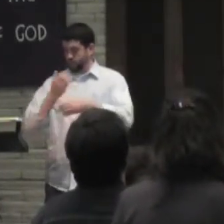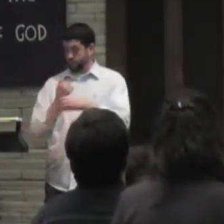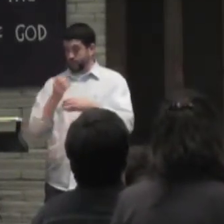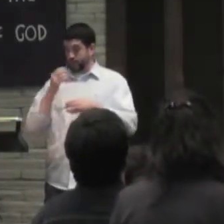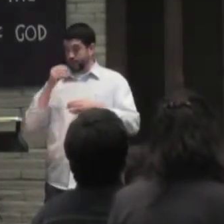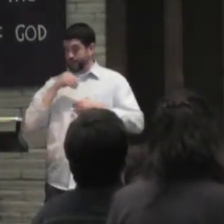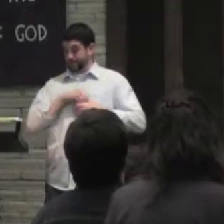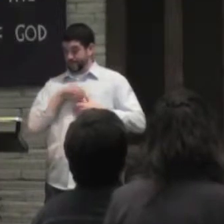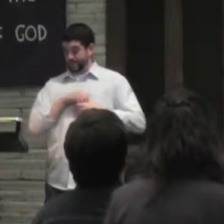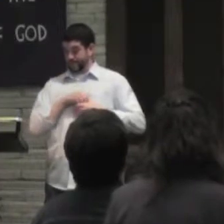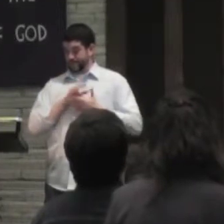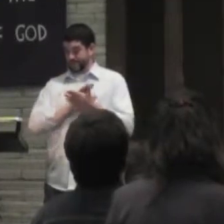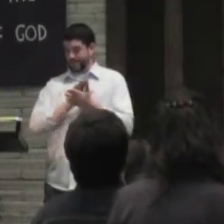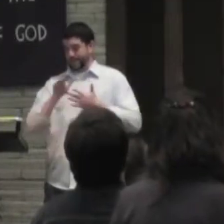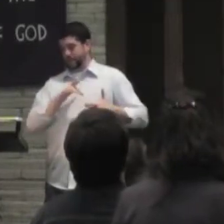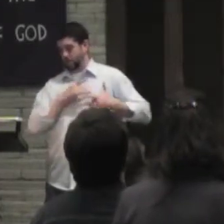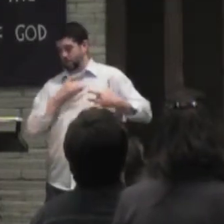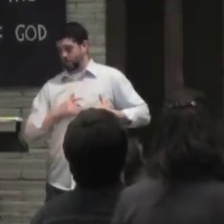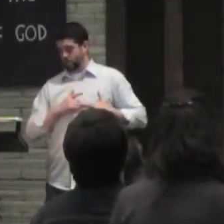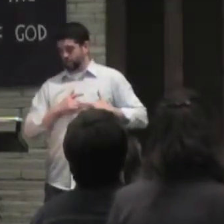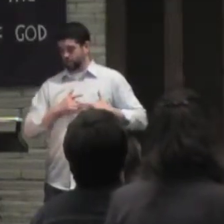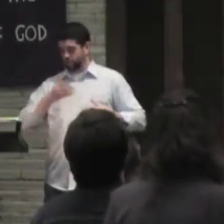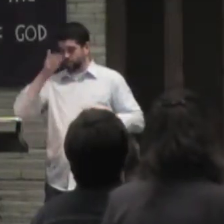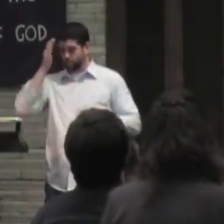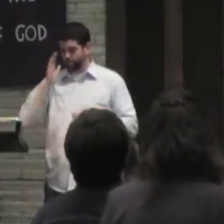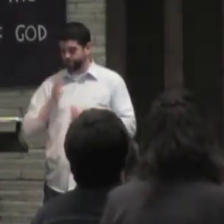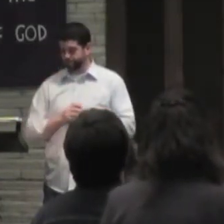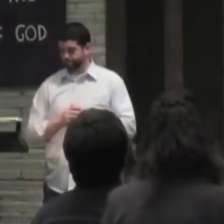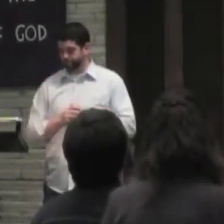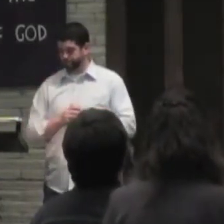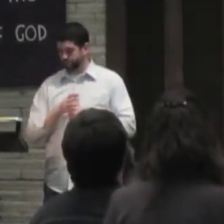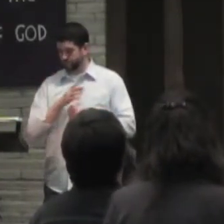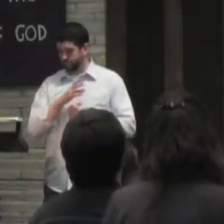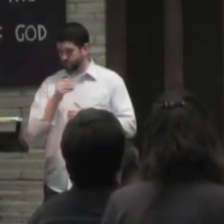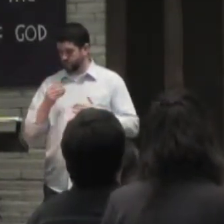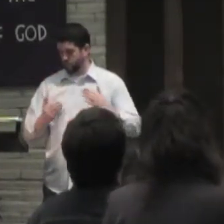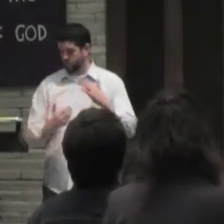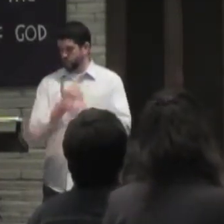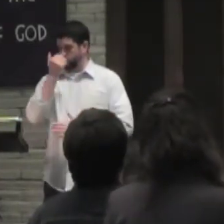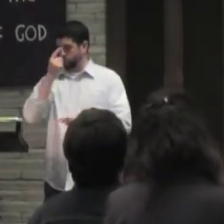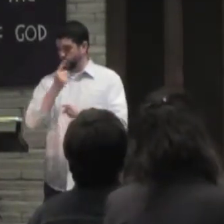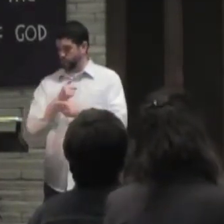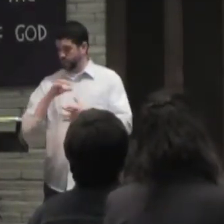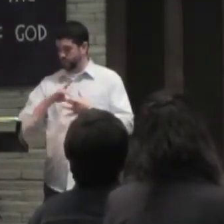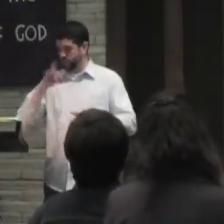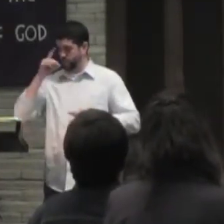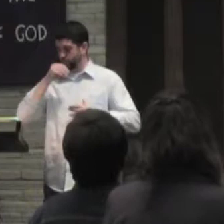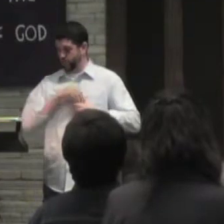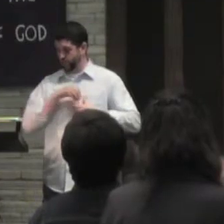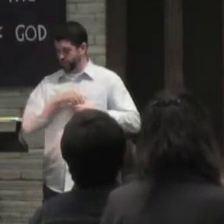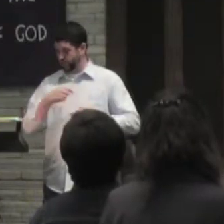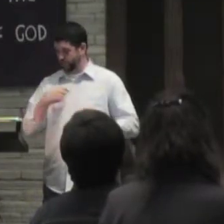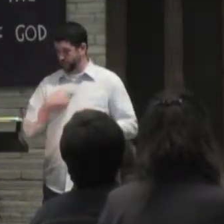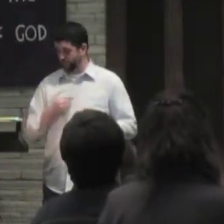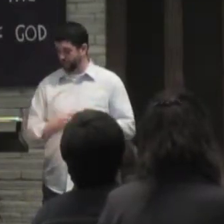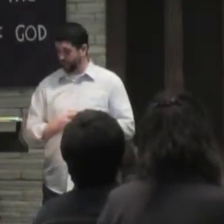Create in me a clean heart, O God. And renew the right spirit within